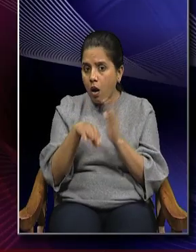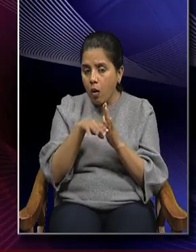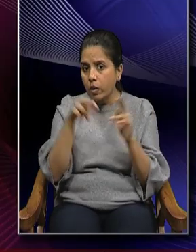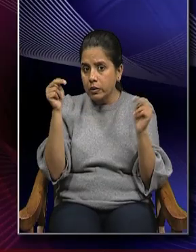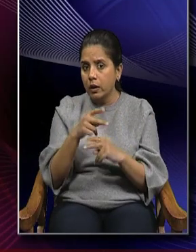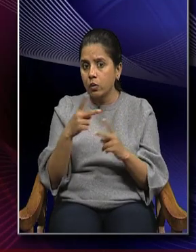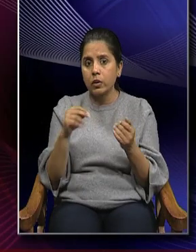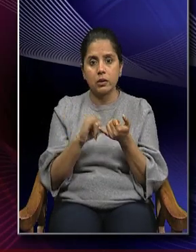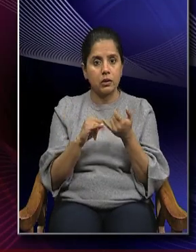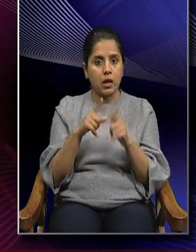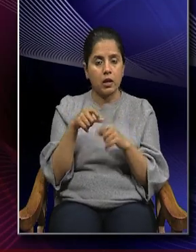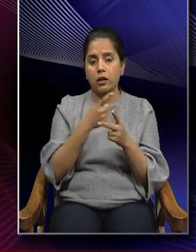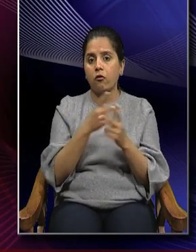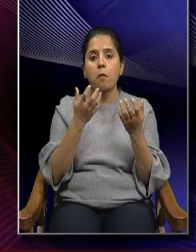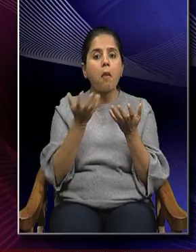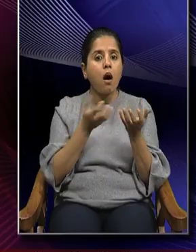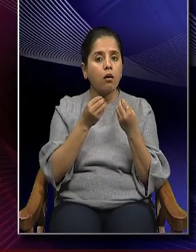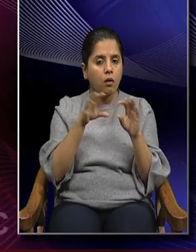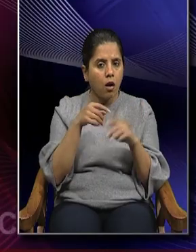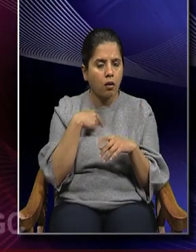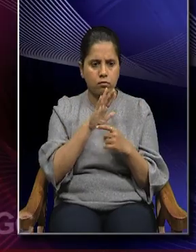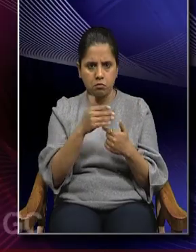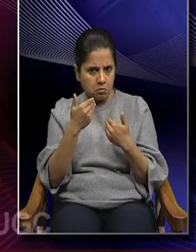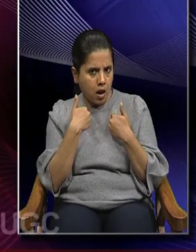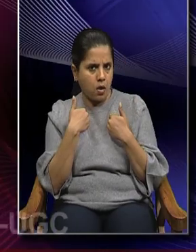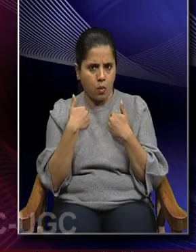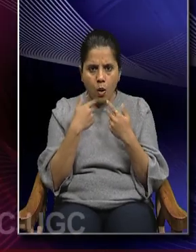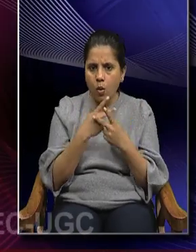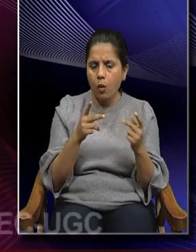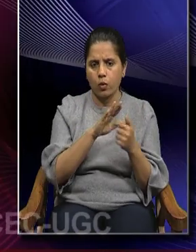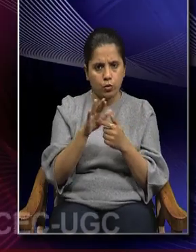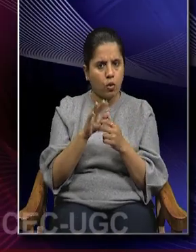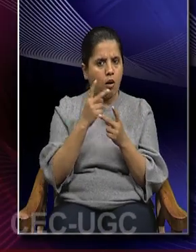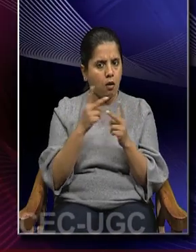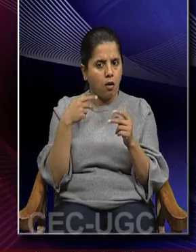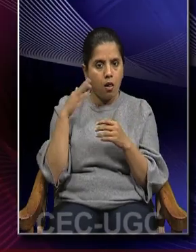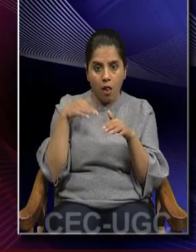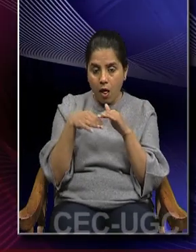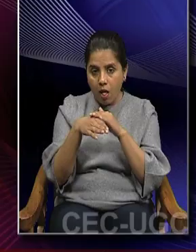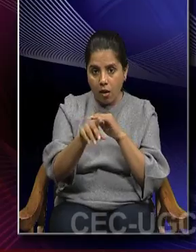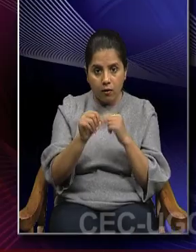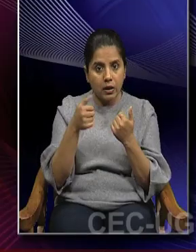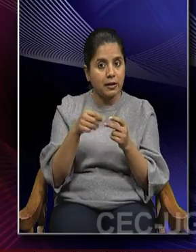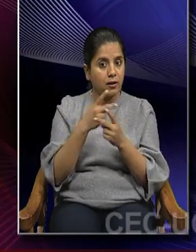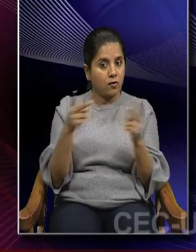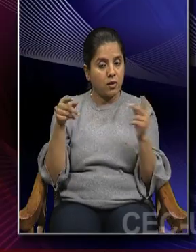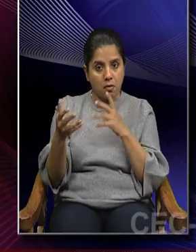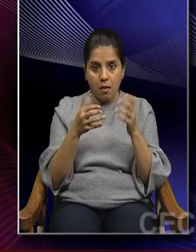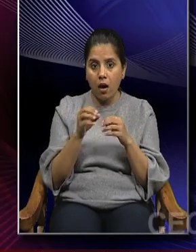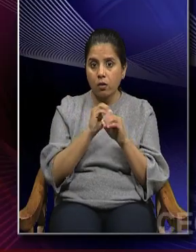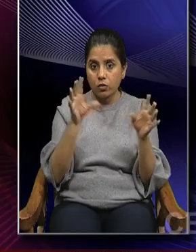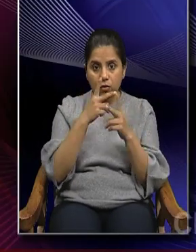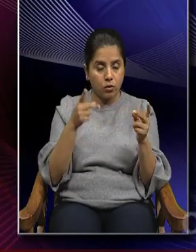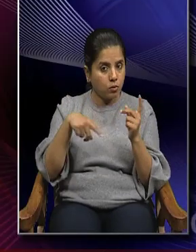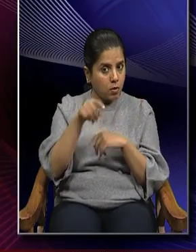requires different marketing implications, and of course, once they are having different marketing implications, you need